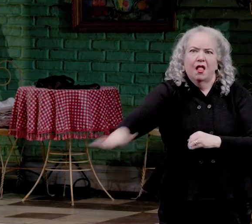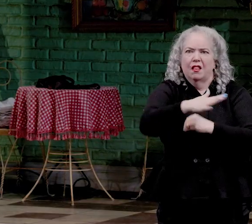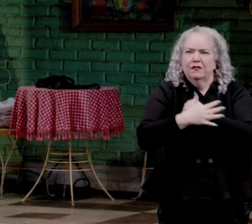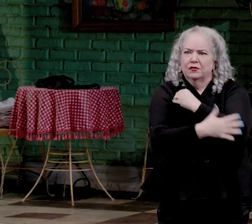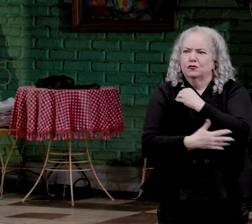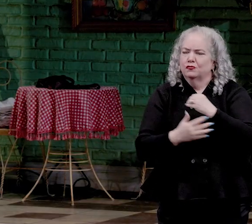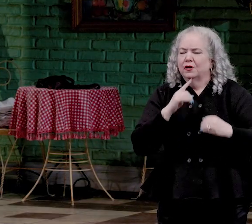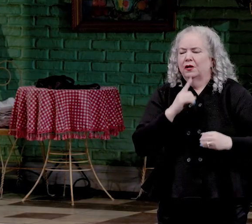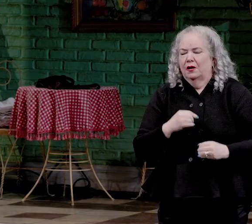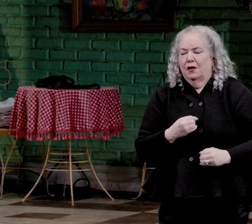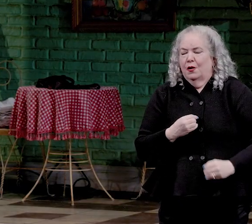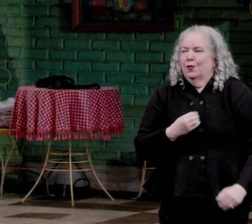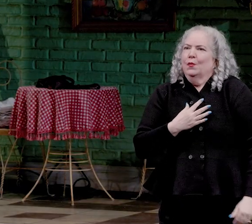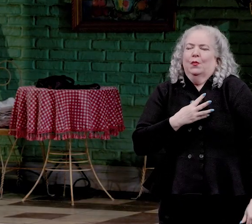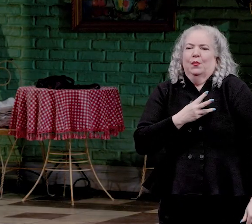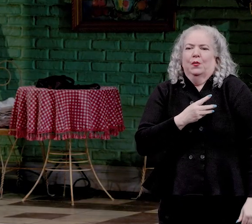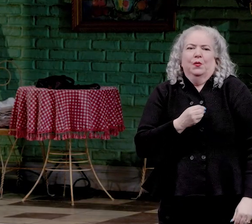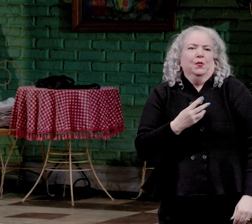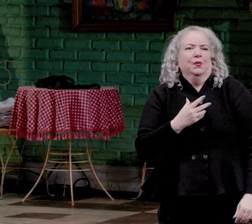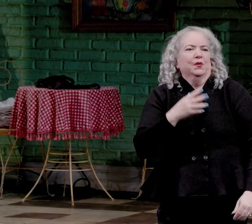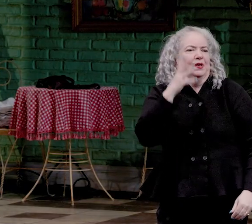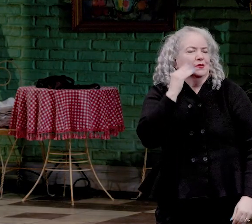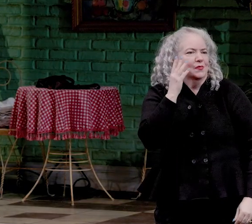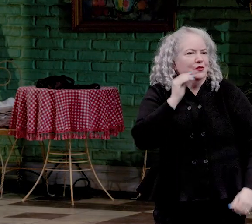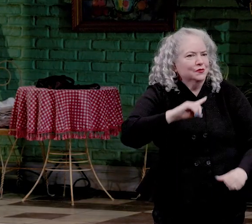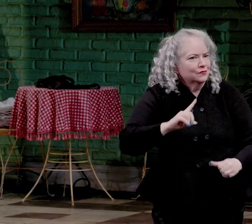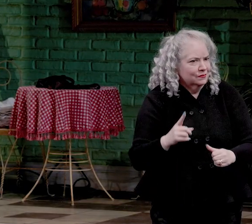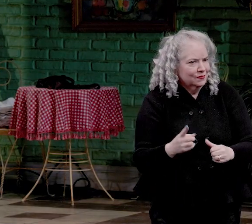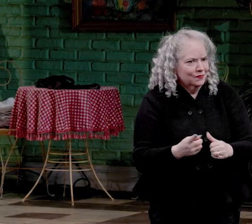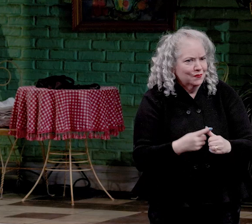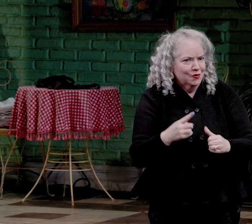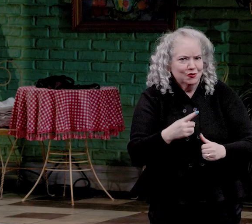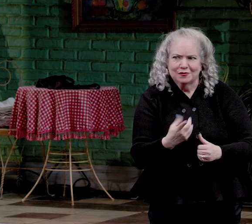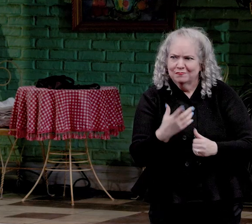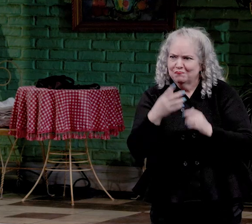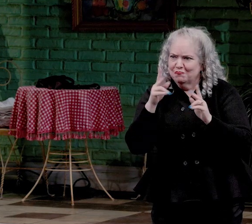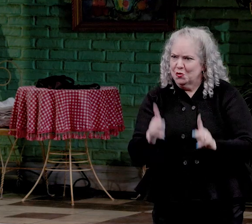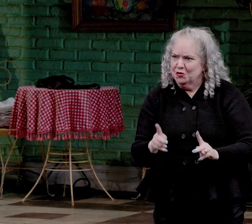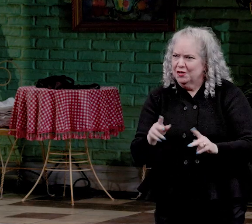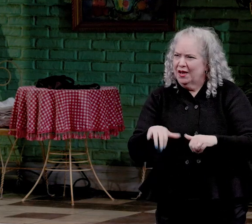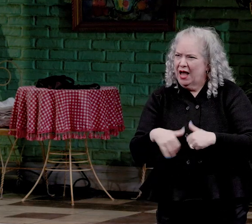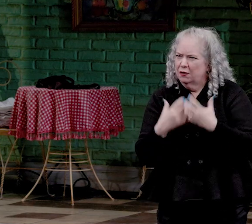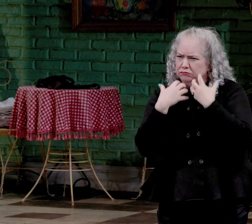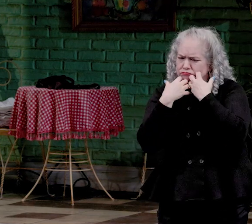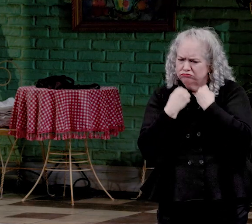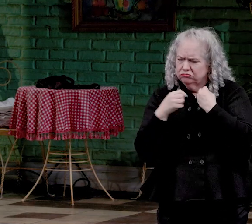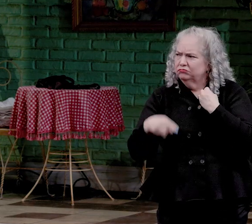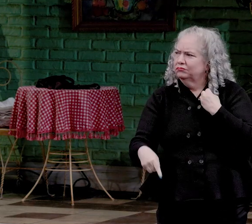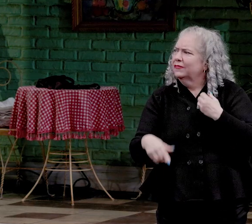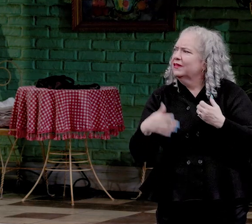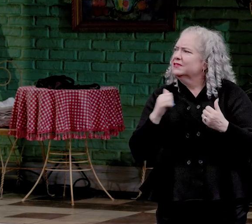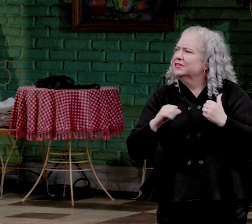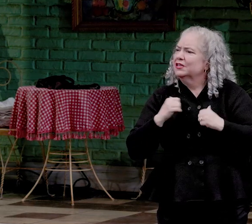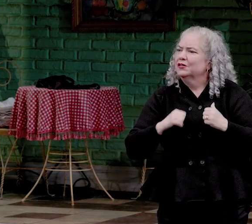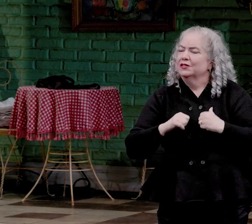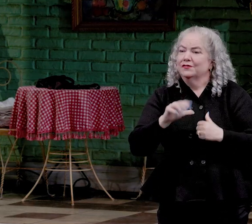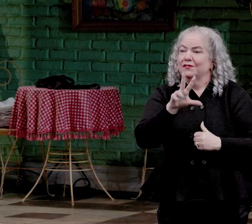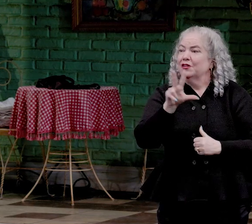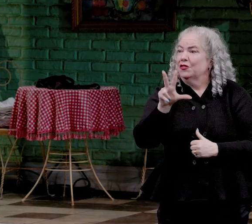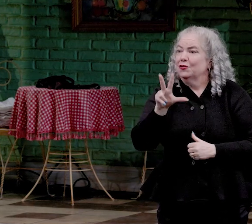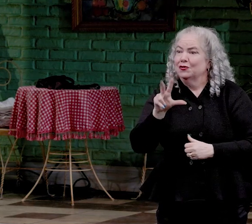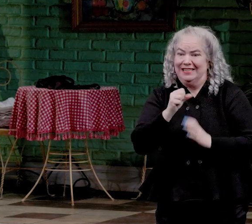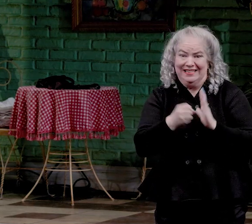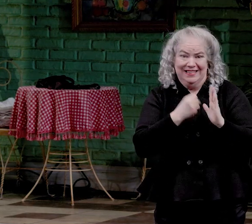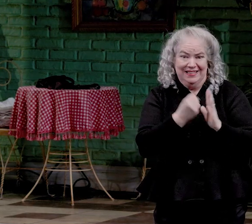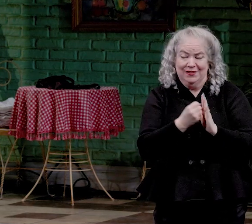so heartening to experience firsthand how valued this theater is, now in its 53rd season and